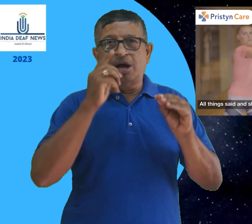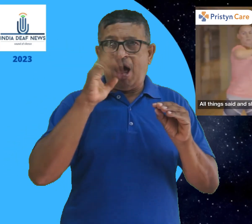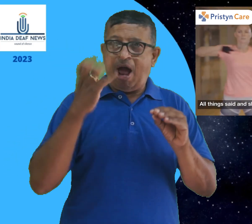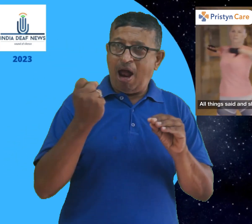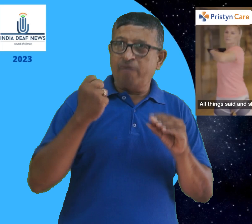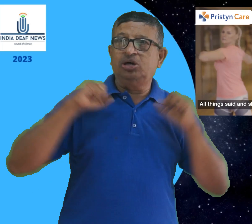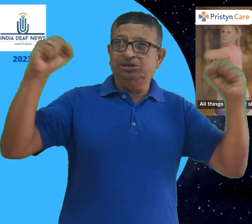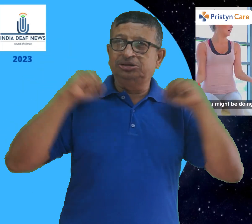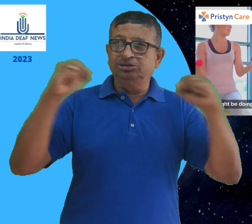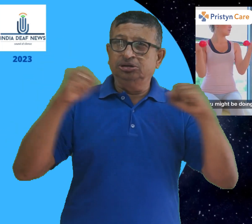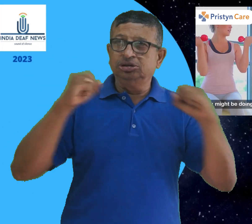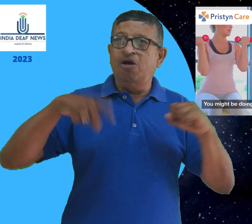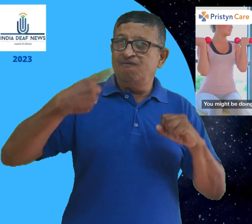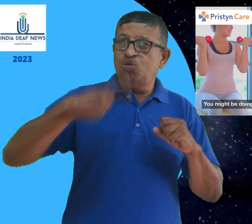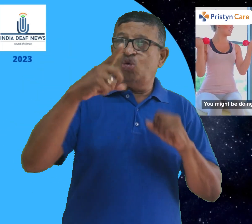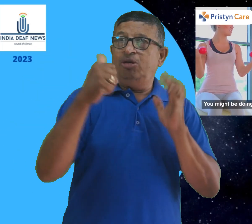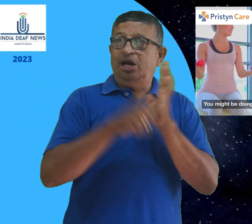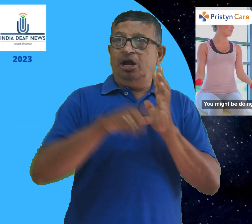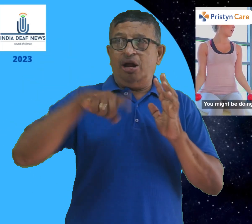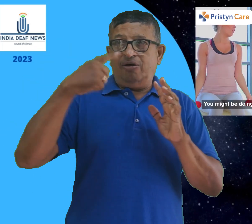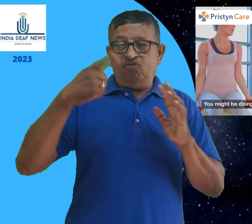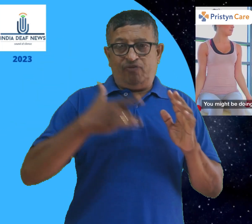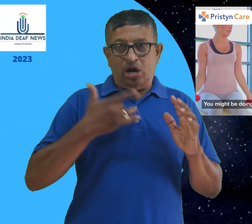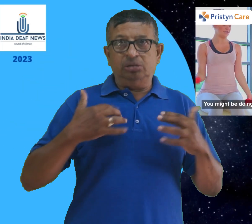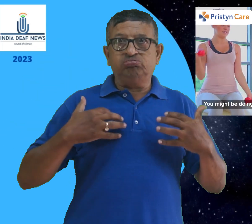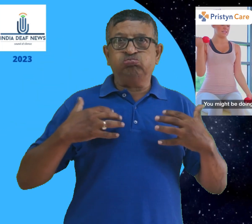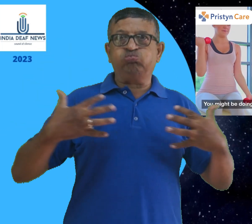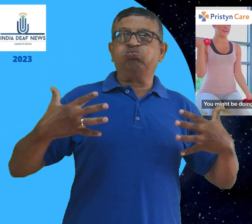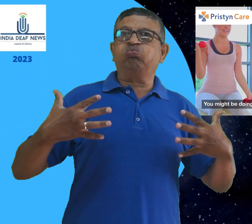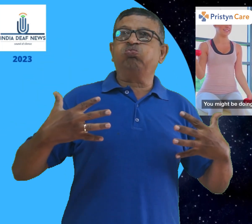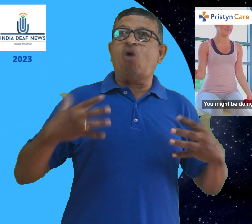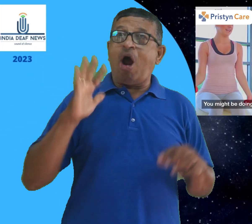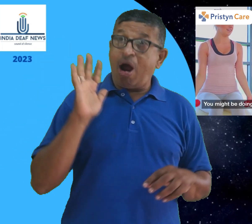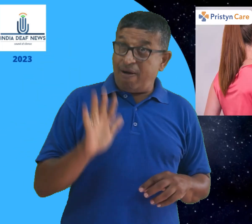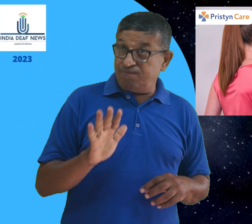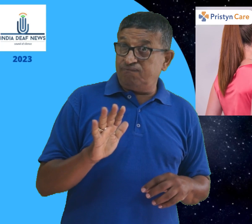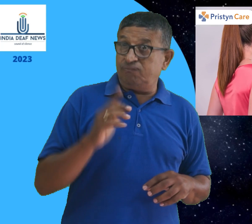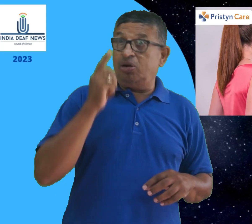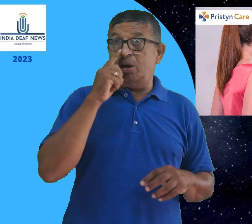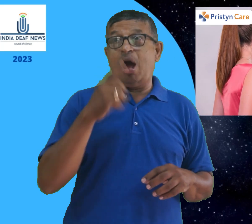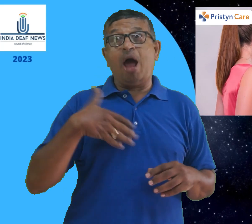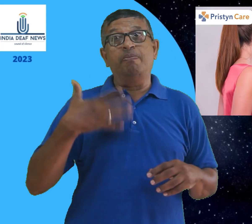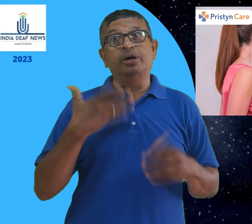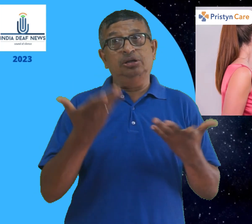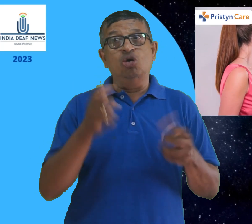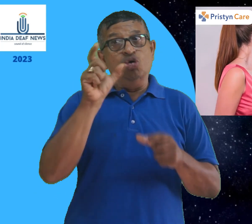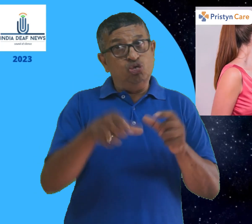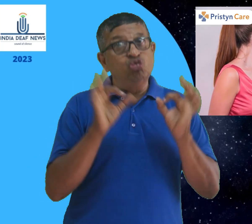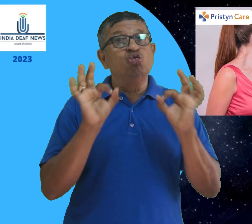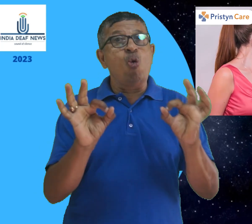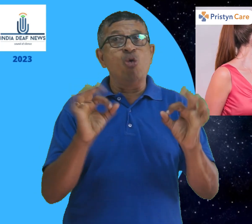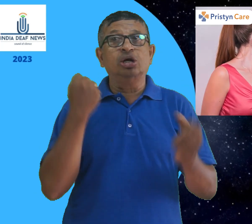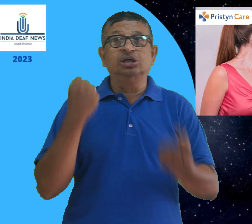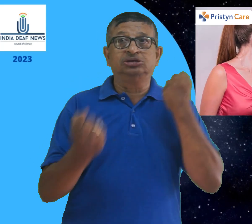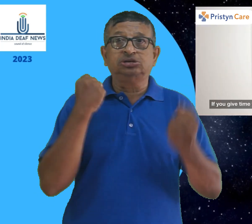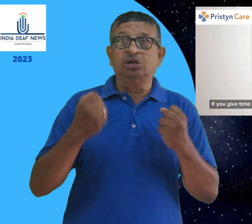natural things take time. You might be doing all of these for a month and see no desired results. Hold on, patience is the key. Good